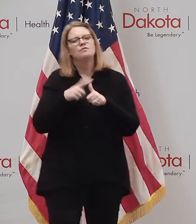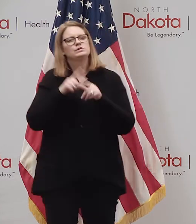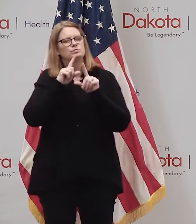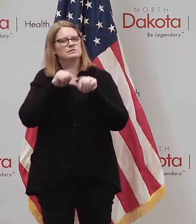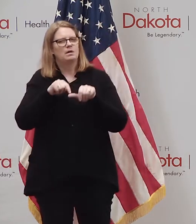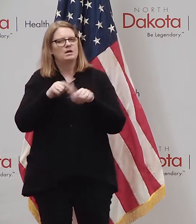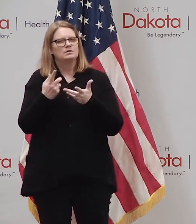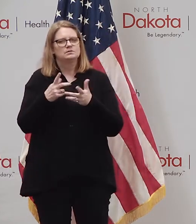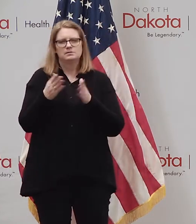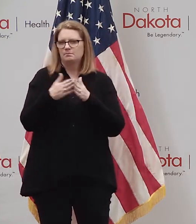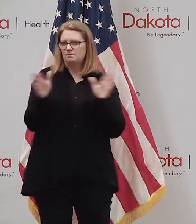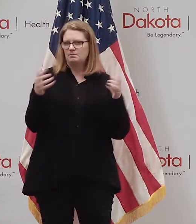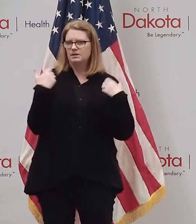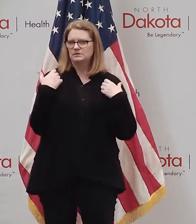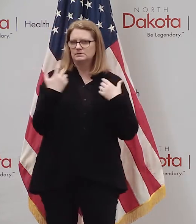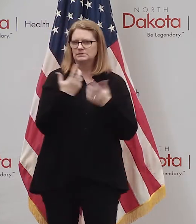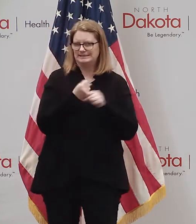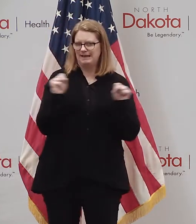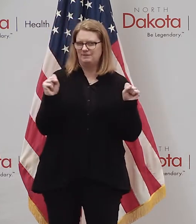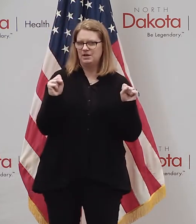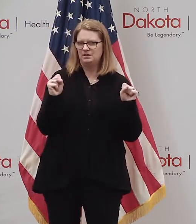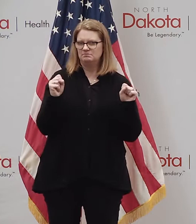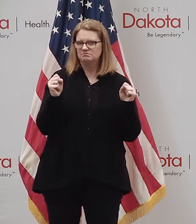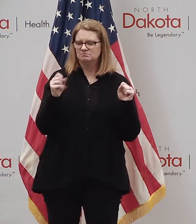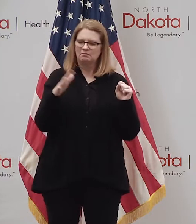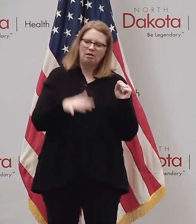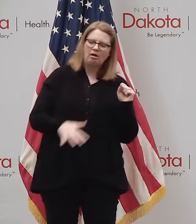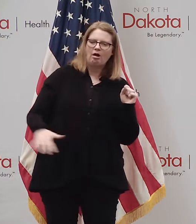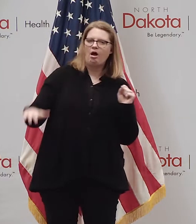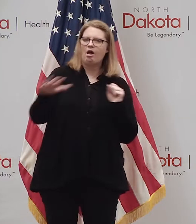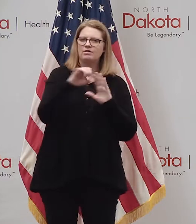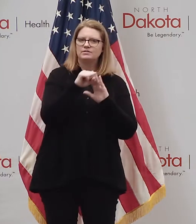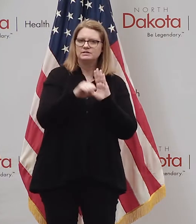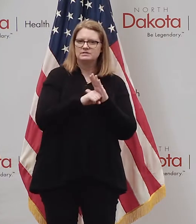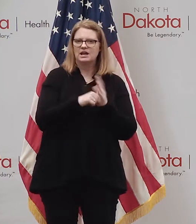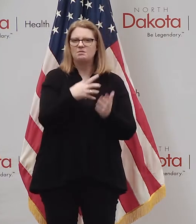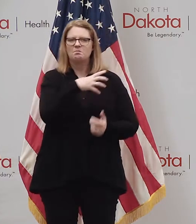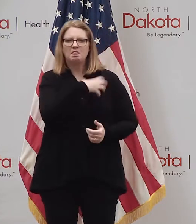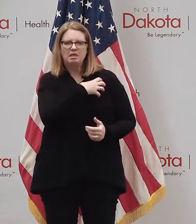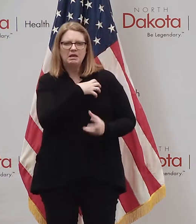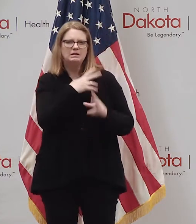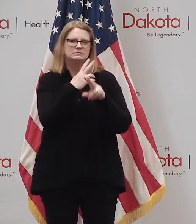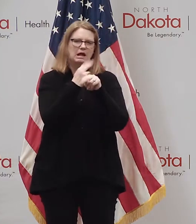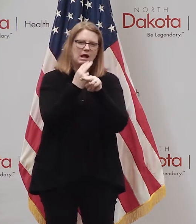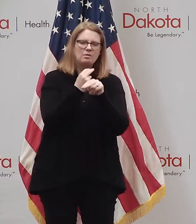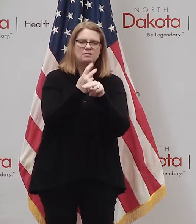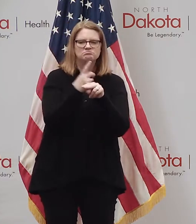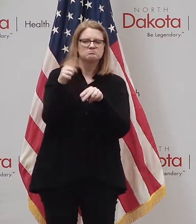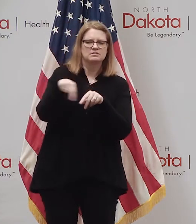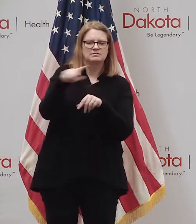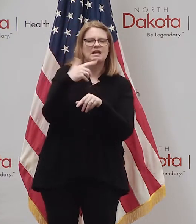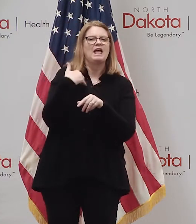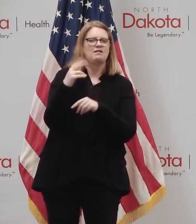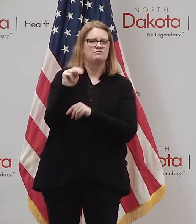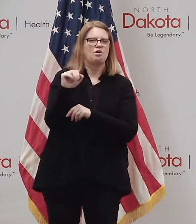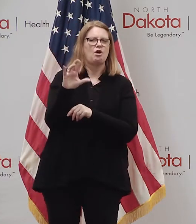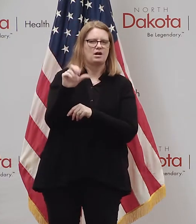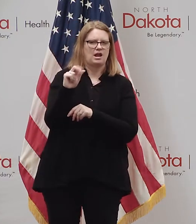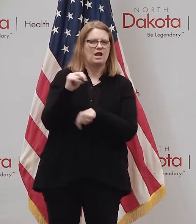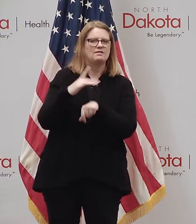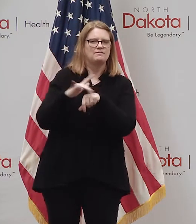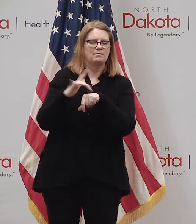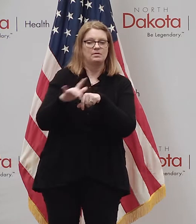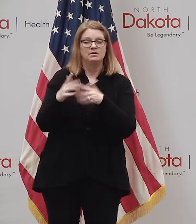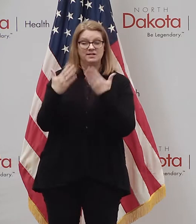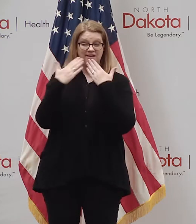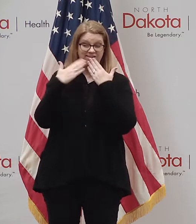most public safety officials across the state, police and highway patrol, are carrying a Narcan. We thank them for them being on the